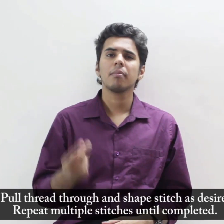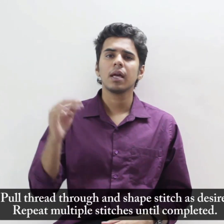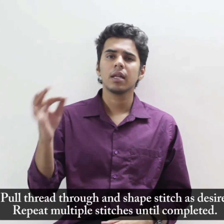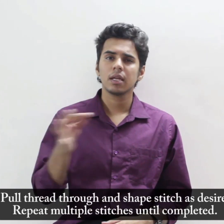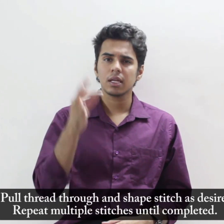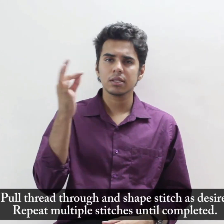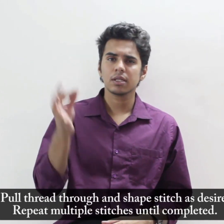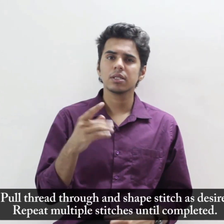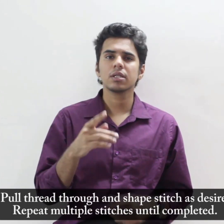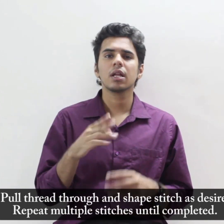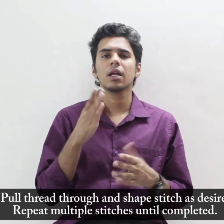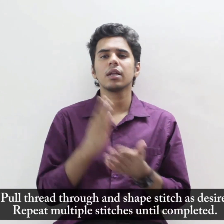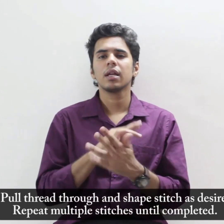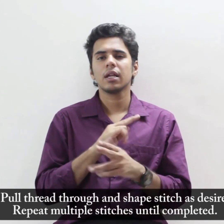completed.